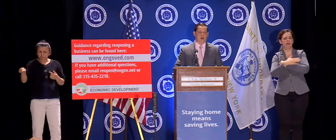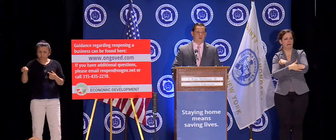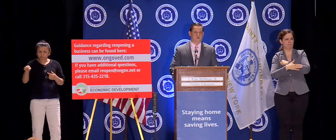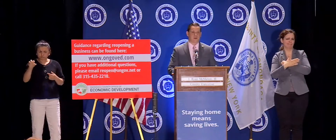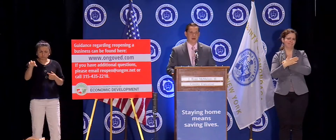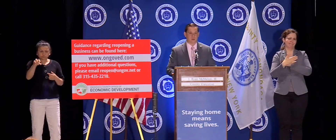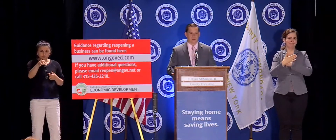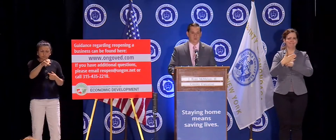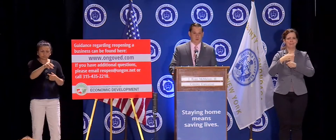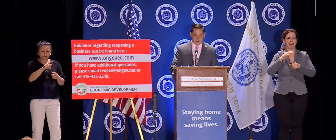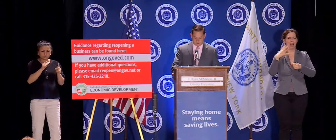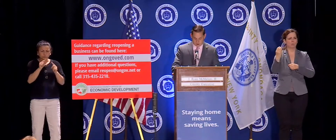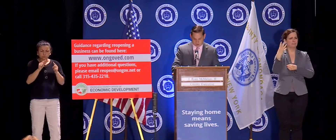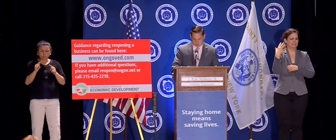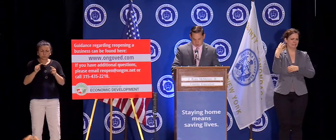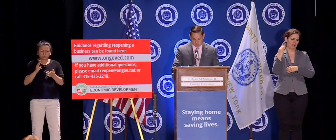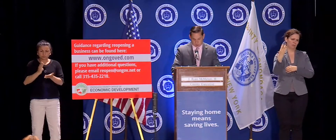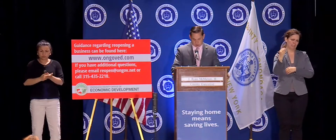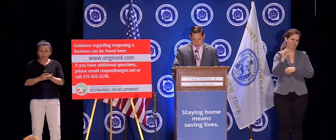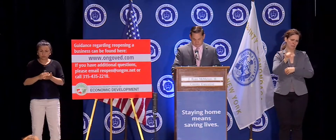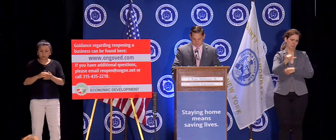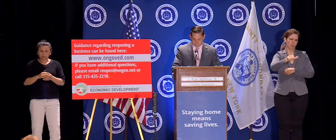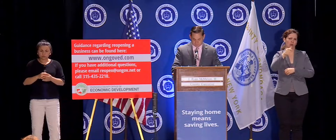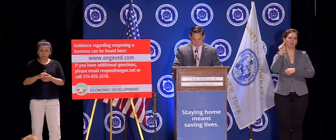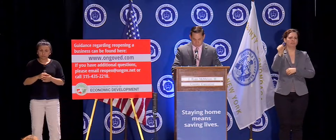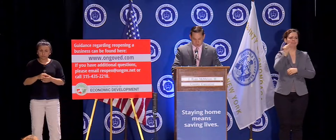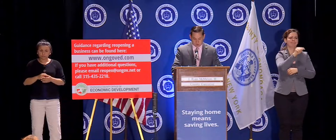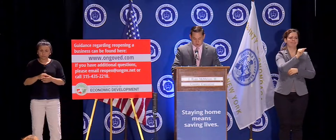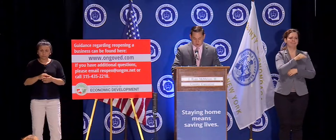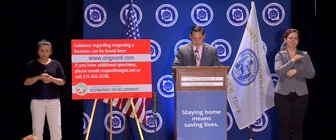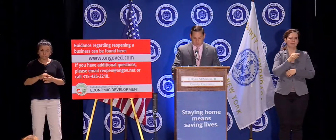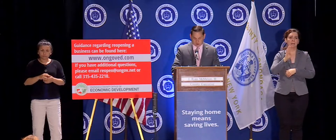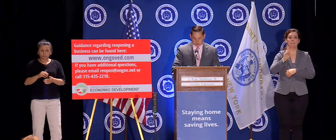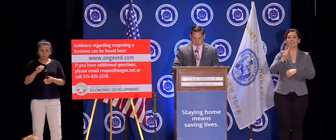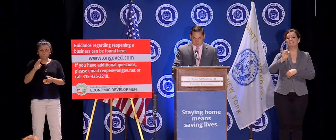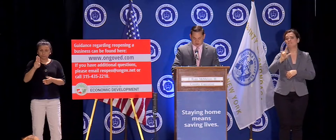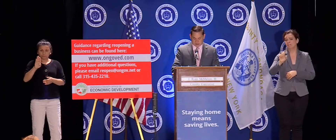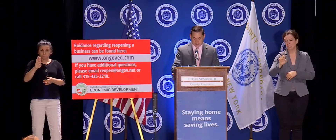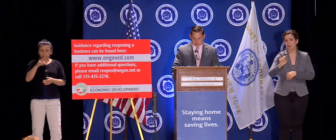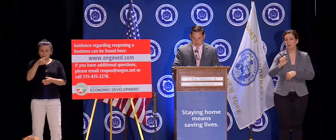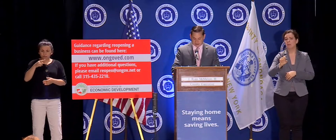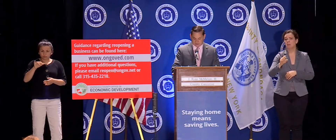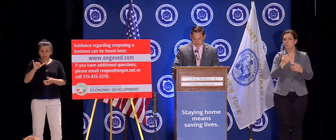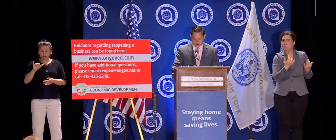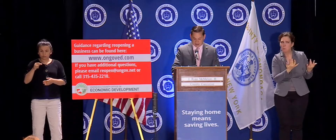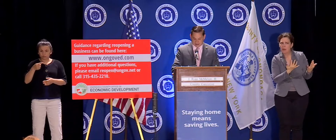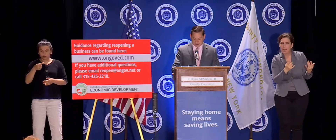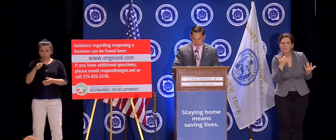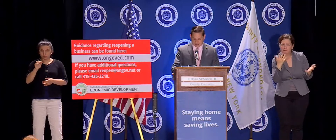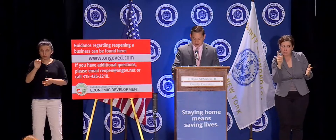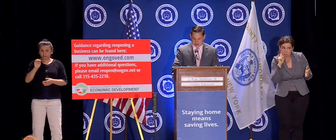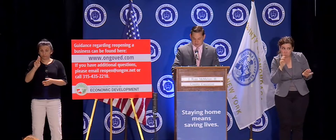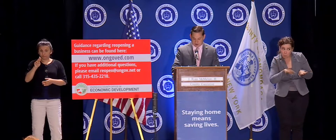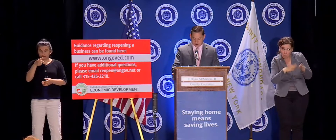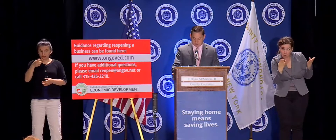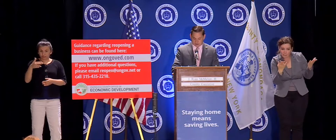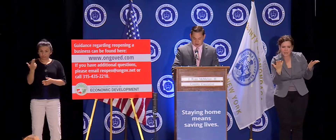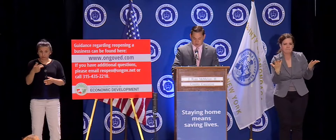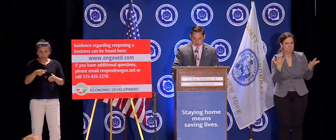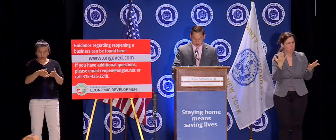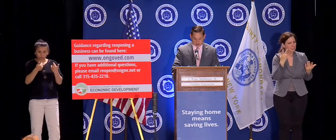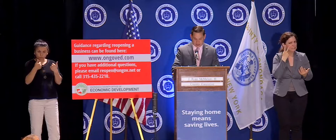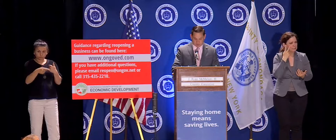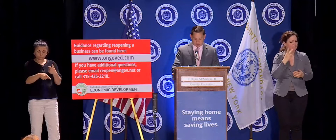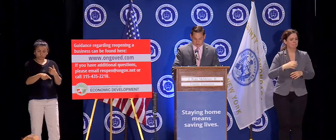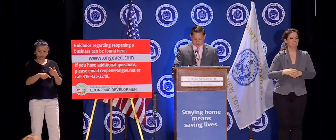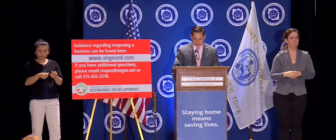believe the Baldwinsville Library is one that has been reported on. We are also still not collecting fines on any of the items that